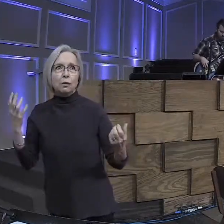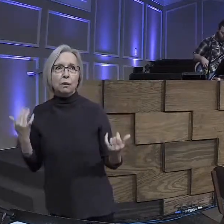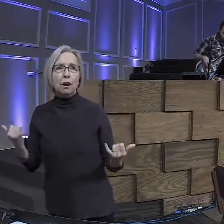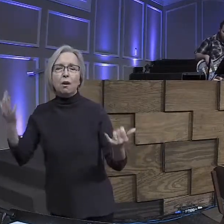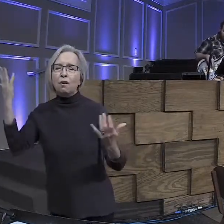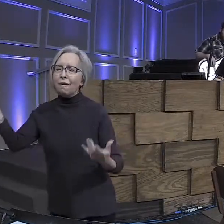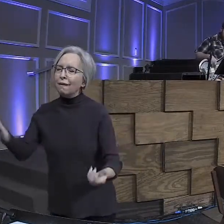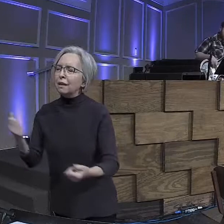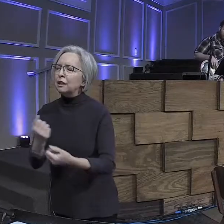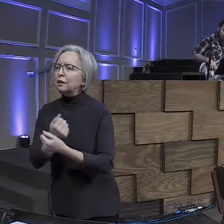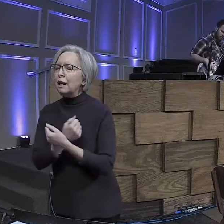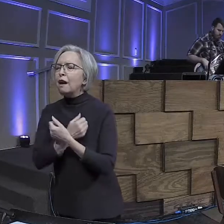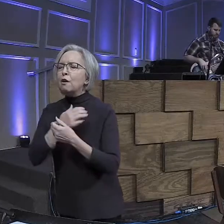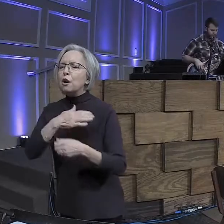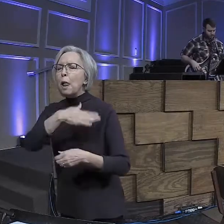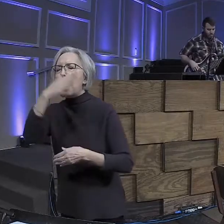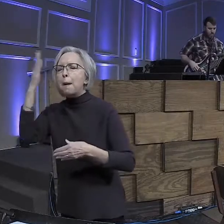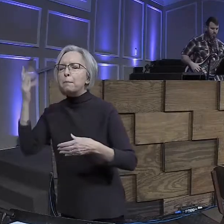you're